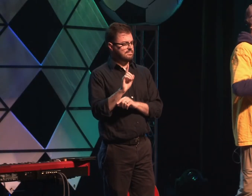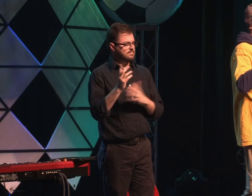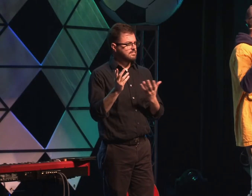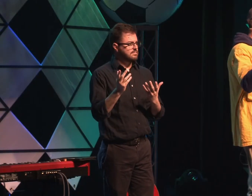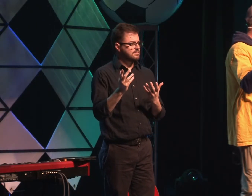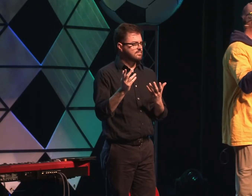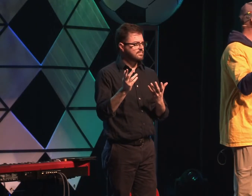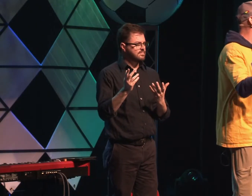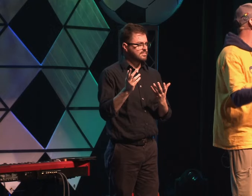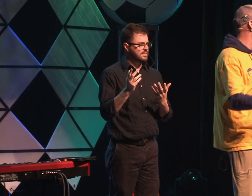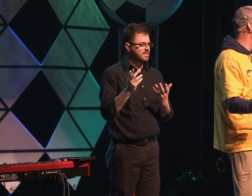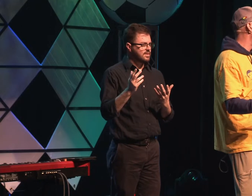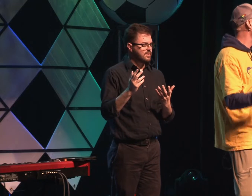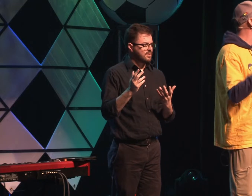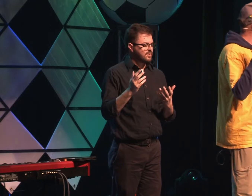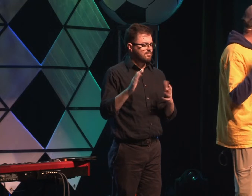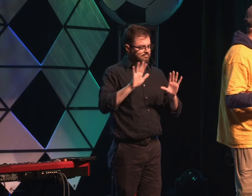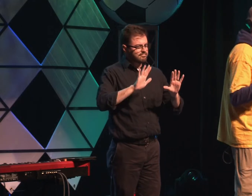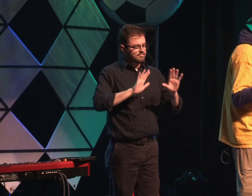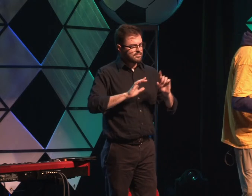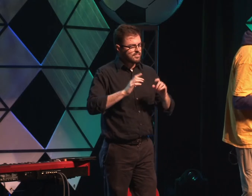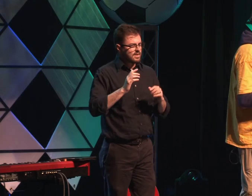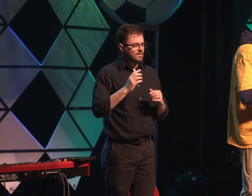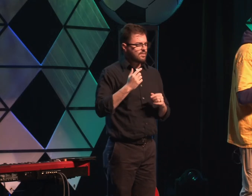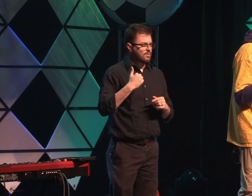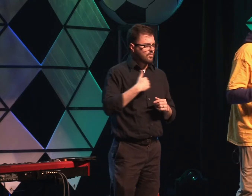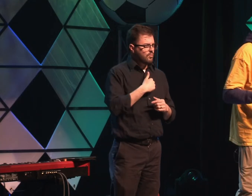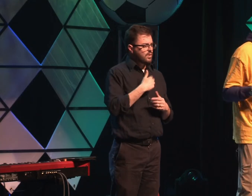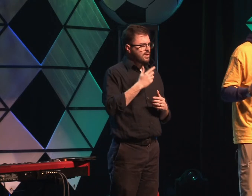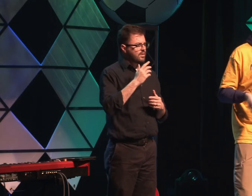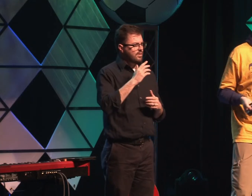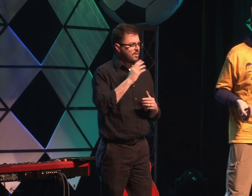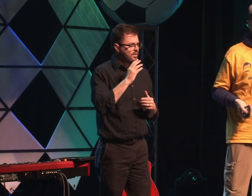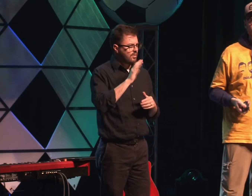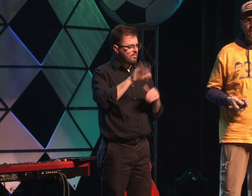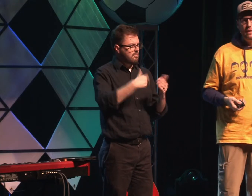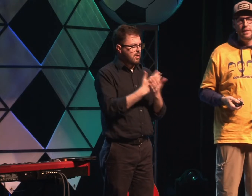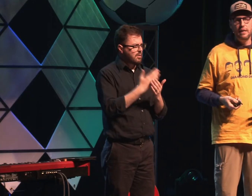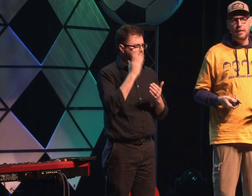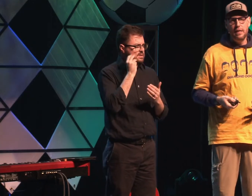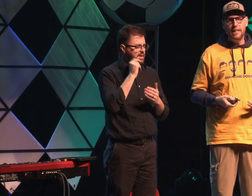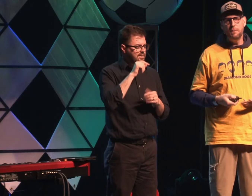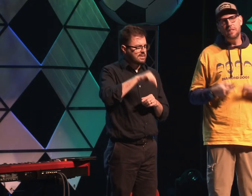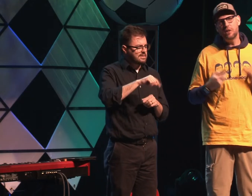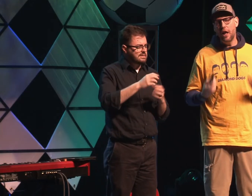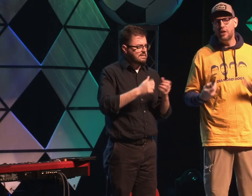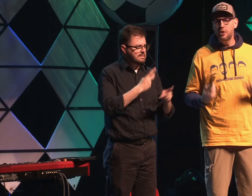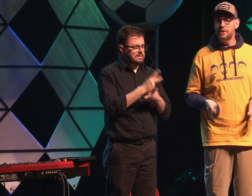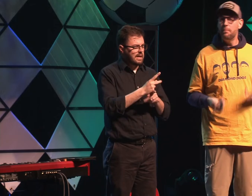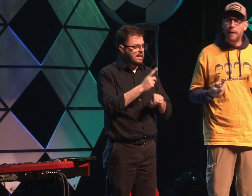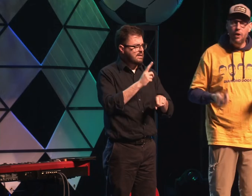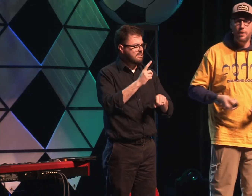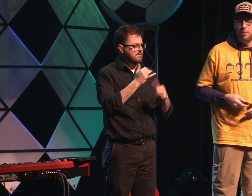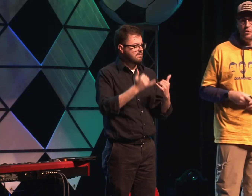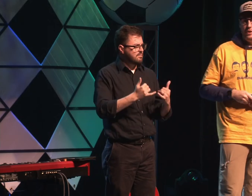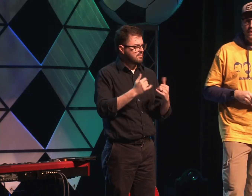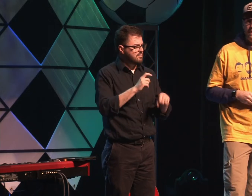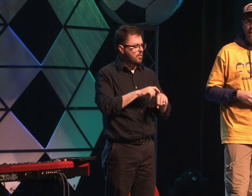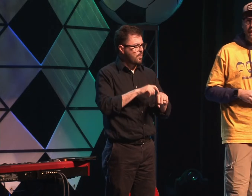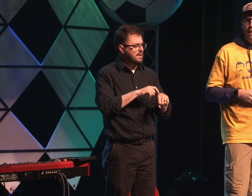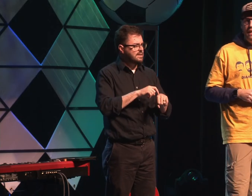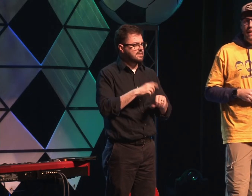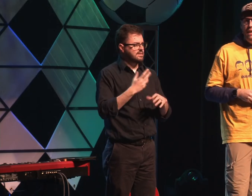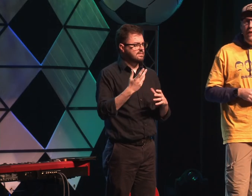right, we all experience those moments, right? And Scripture actually speaks a lot to our emotions and speaks a lot to us about